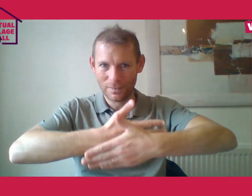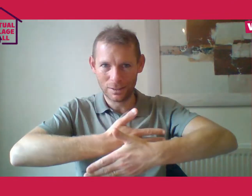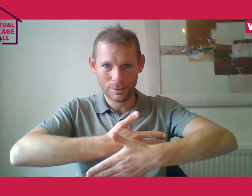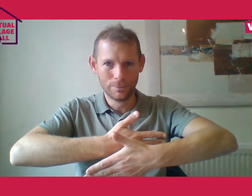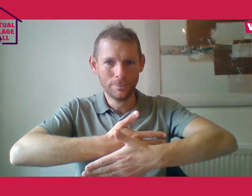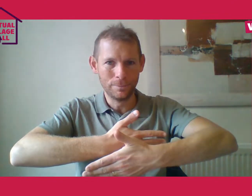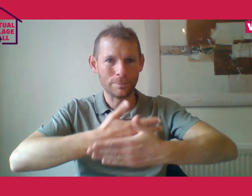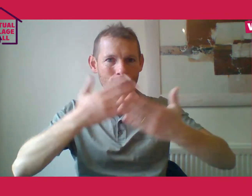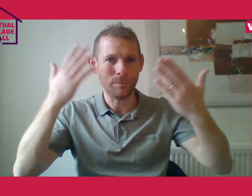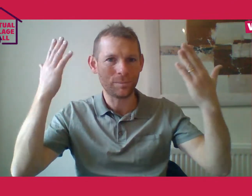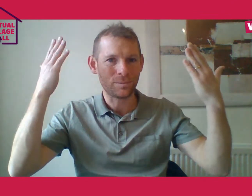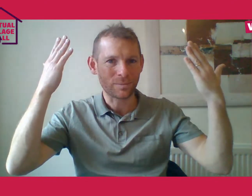And evening,